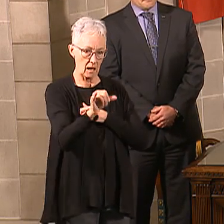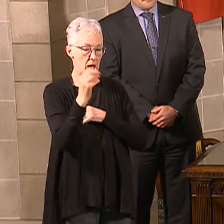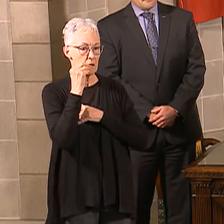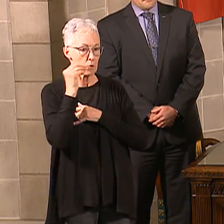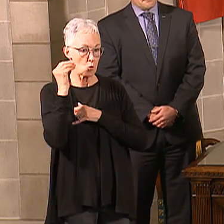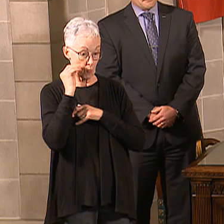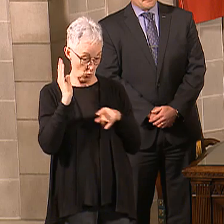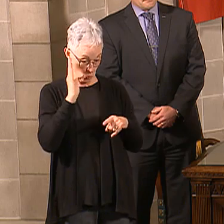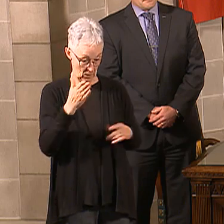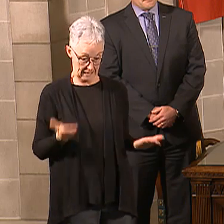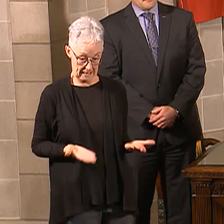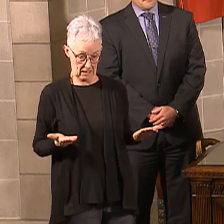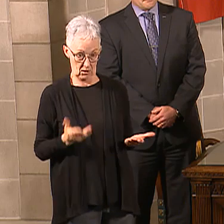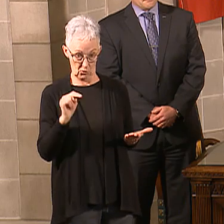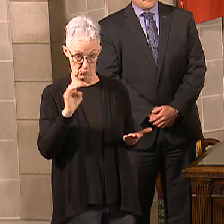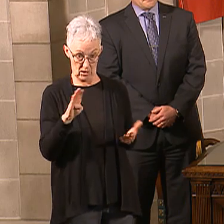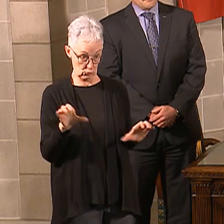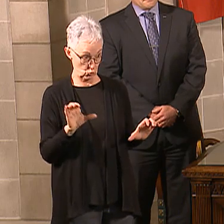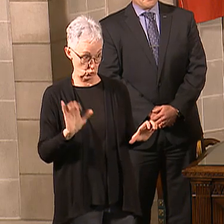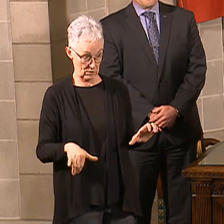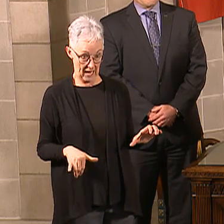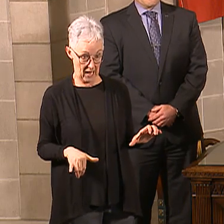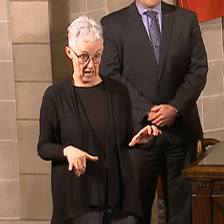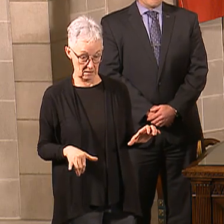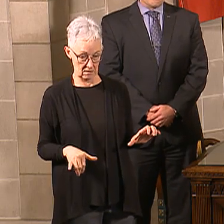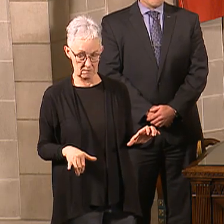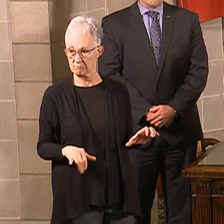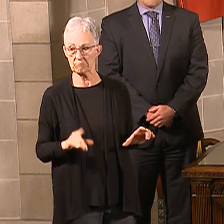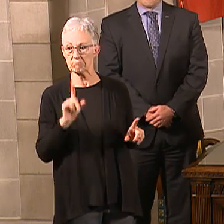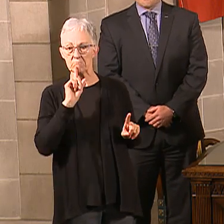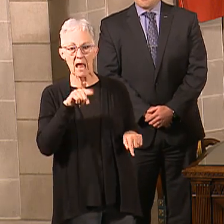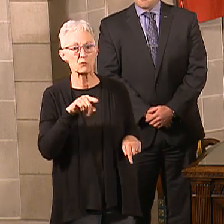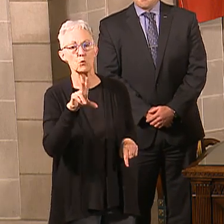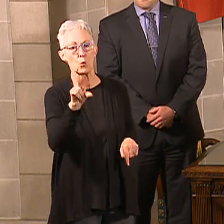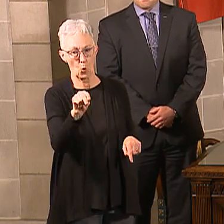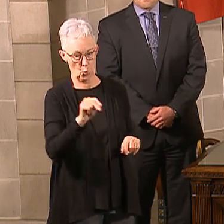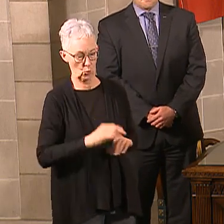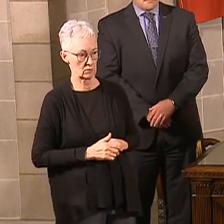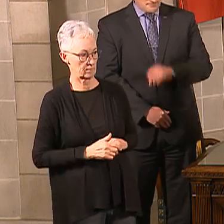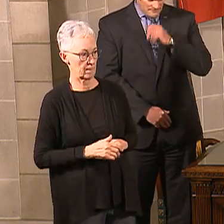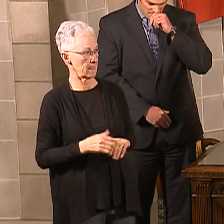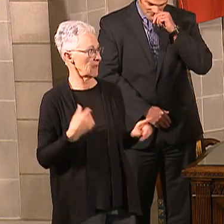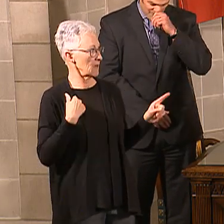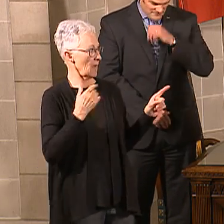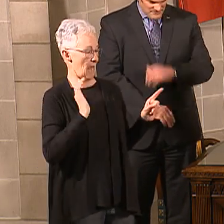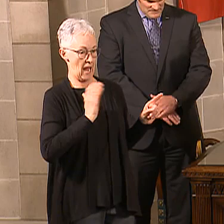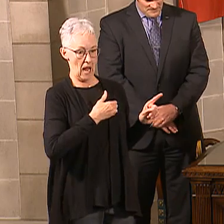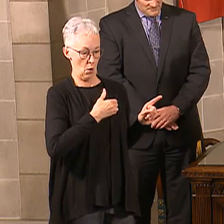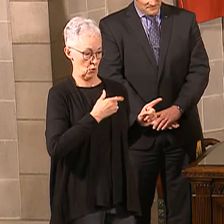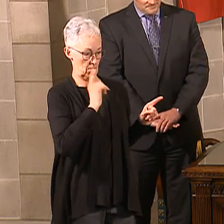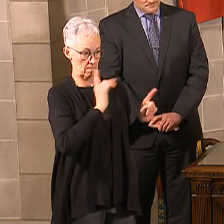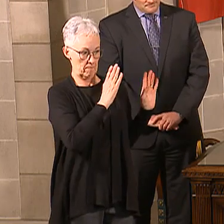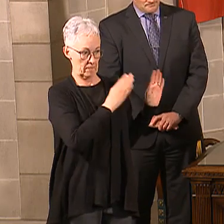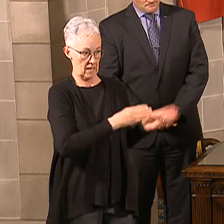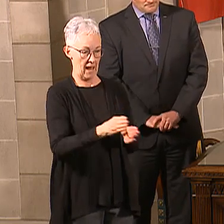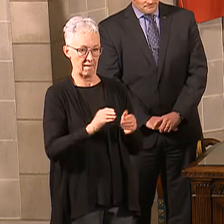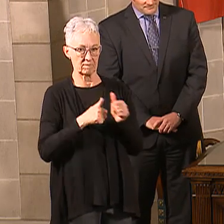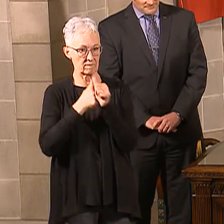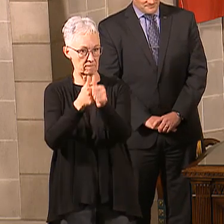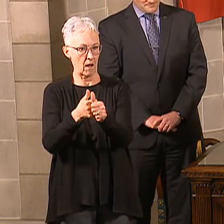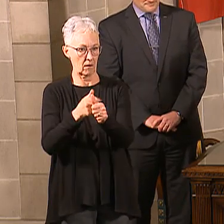why or why not? And the answer is no, we will not. We put together our plan with the world-leading experts at UNMC several weeks